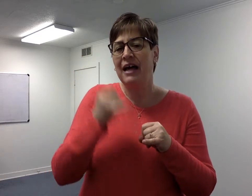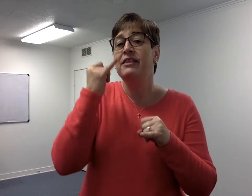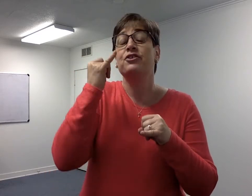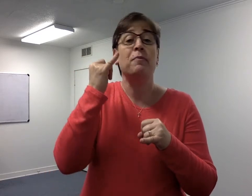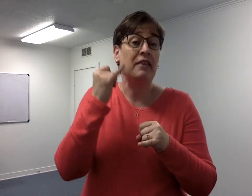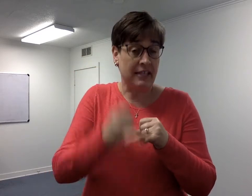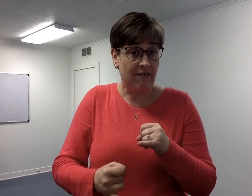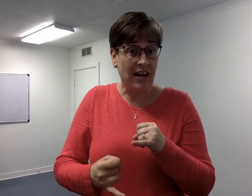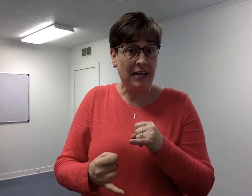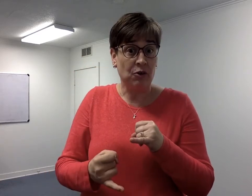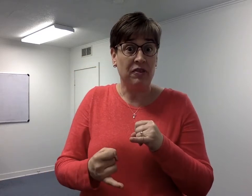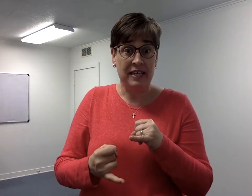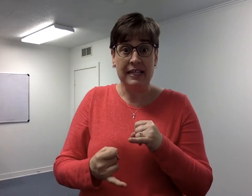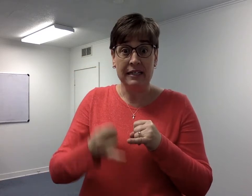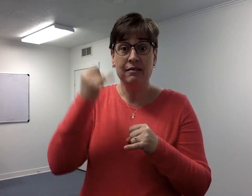This could be like the final thing.